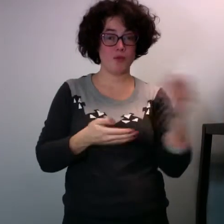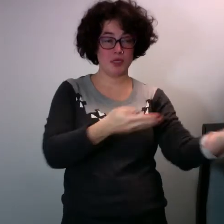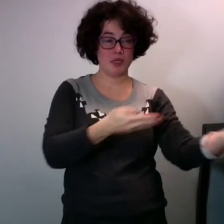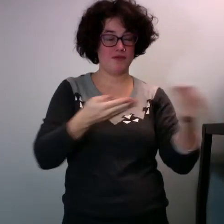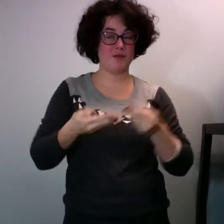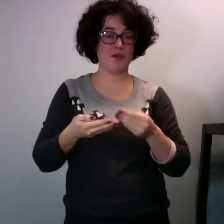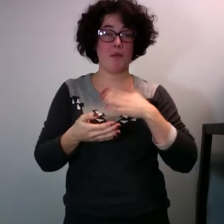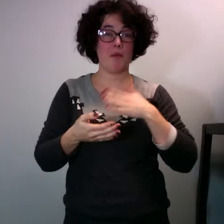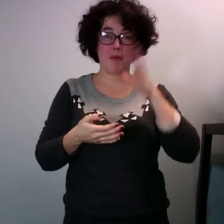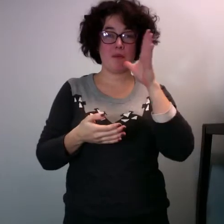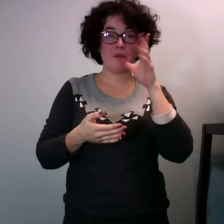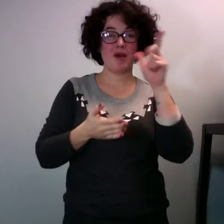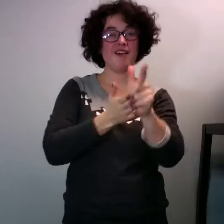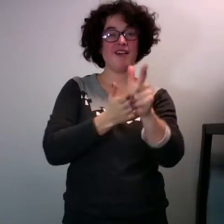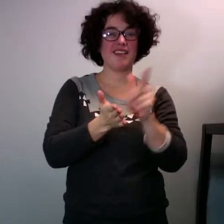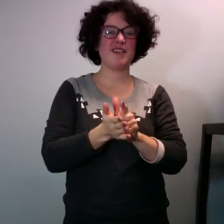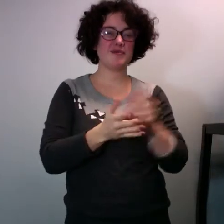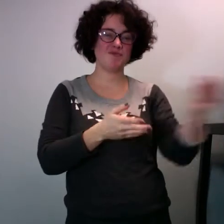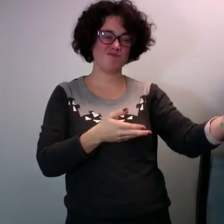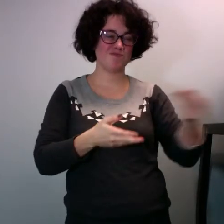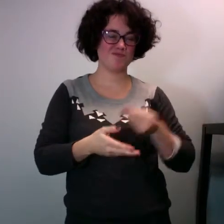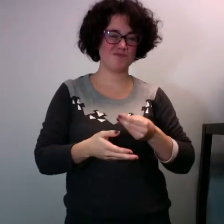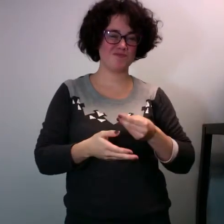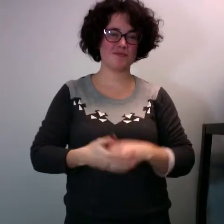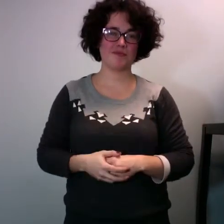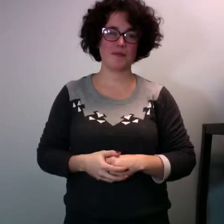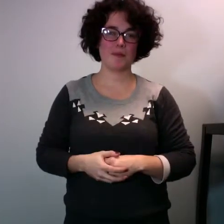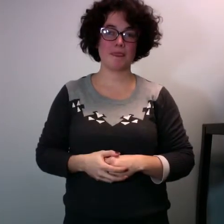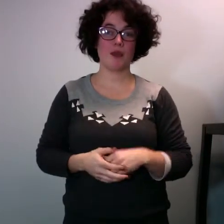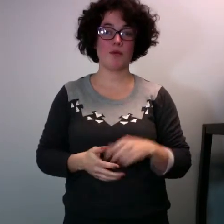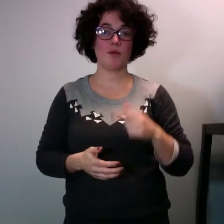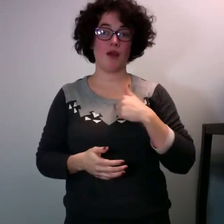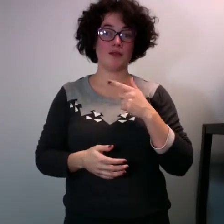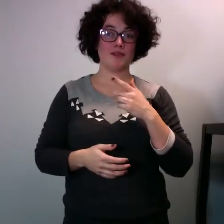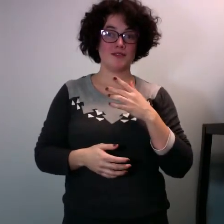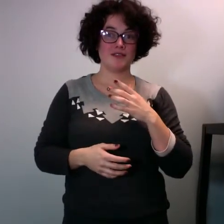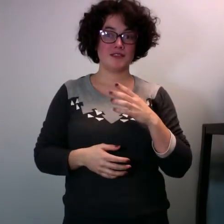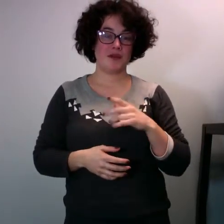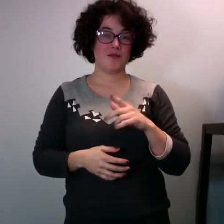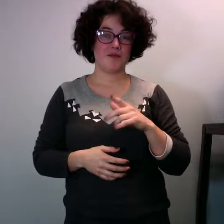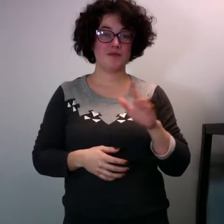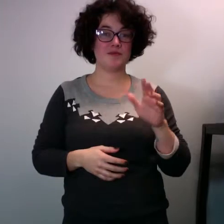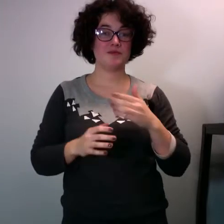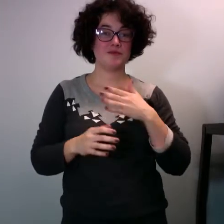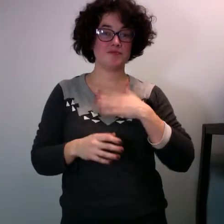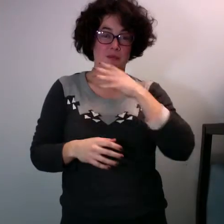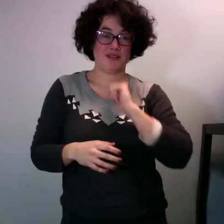When I was in my late 20s, I got the real antique bug, and I used to attend many estate